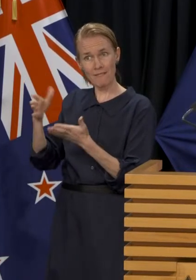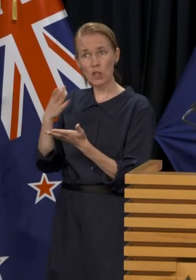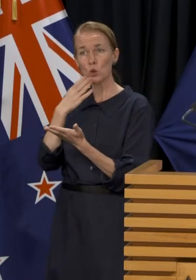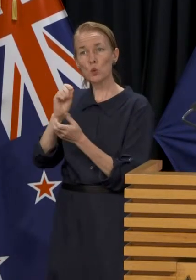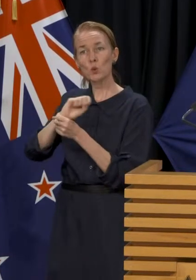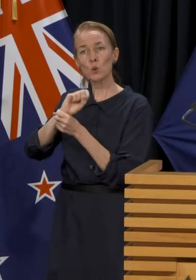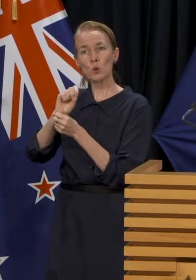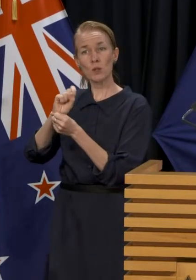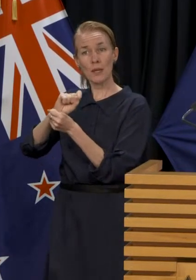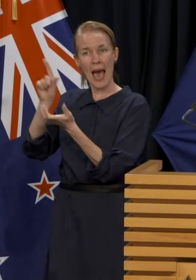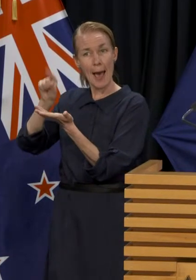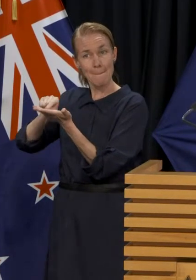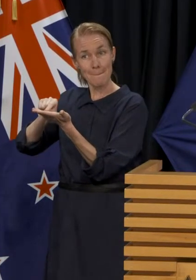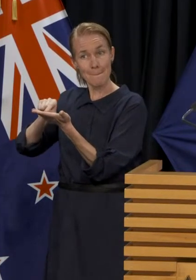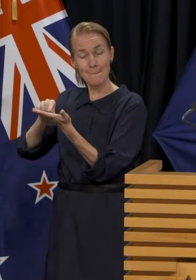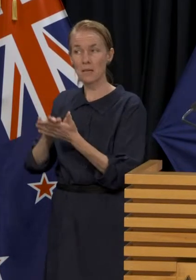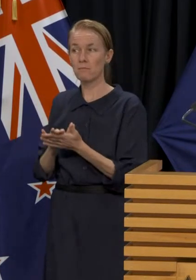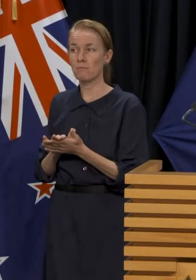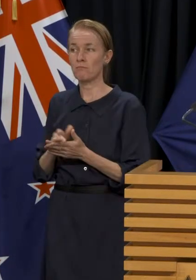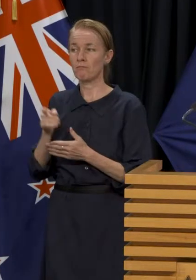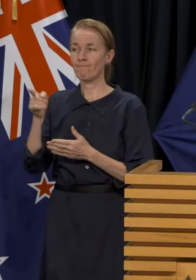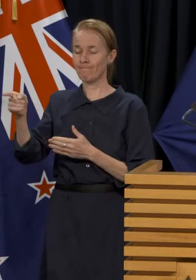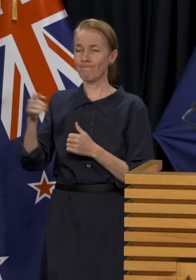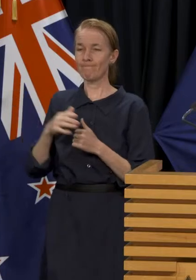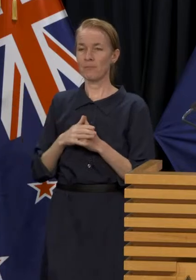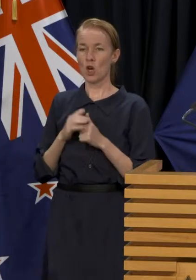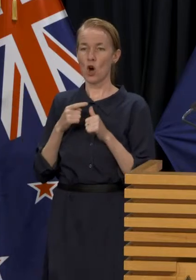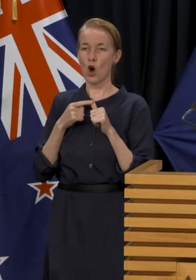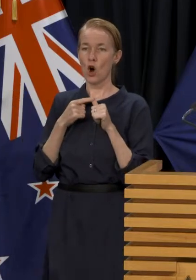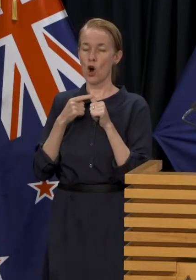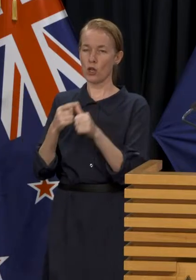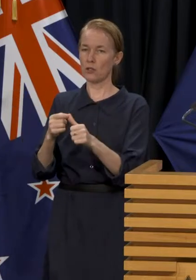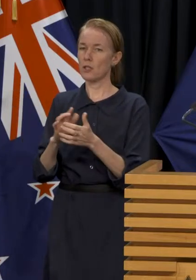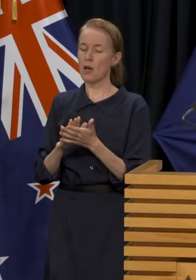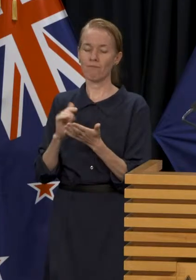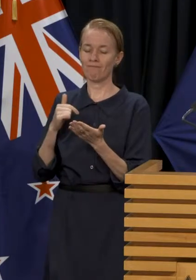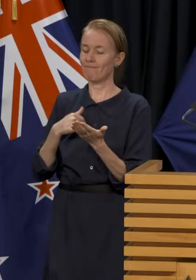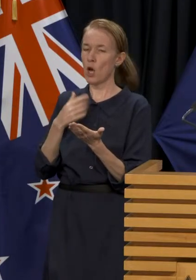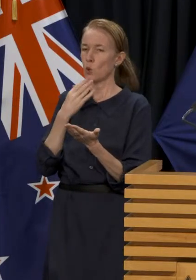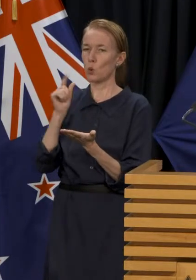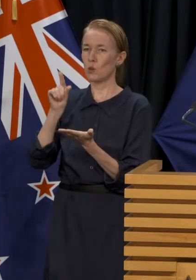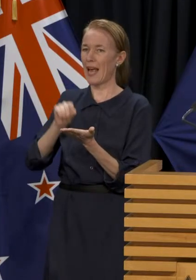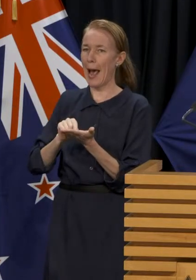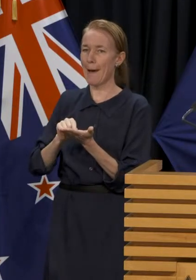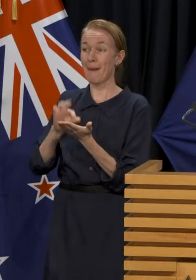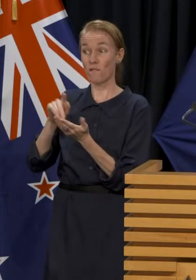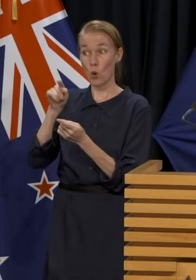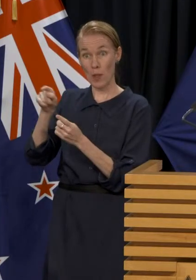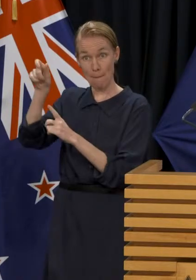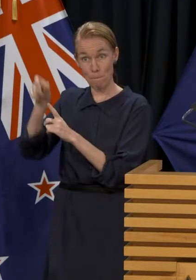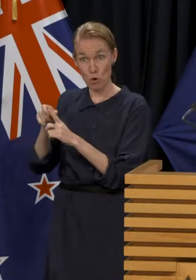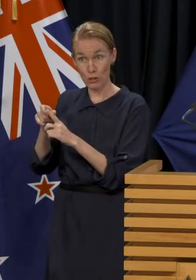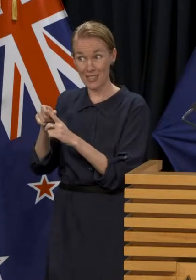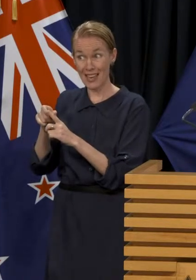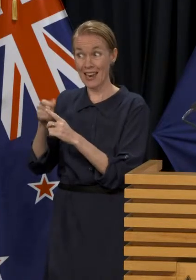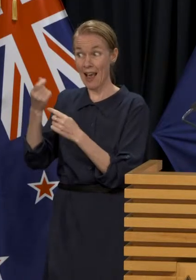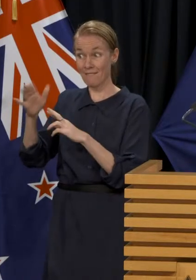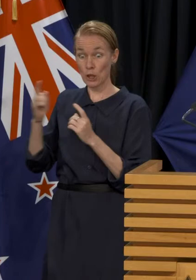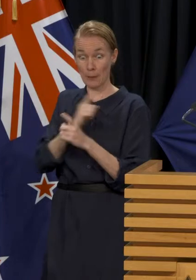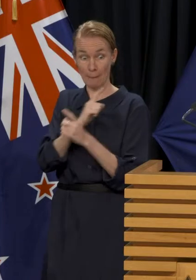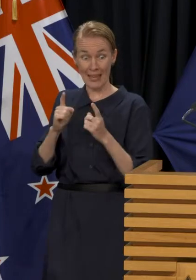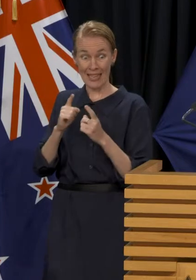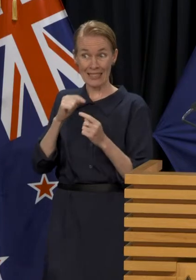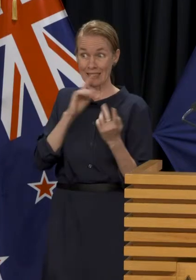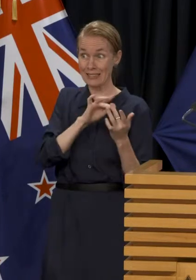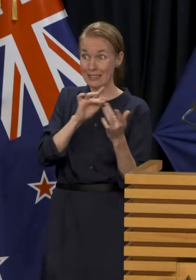is that it has not been activated as yet for any of the contact tracing. I think we need to see our numbers coming up before we were